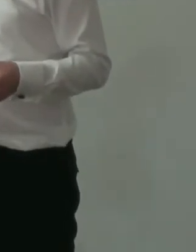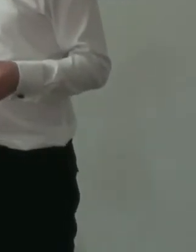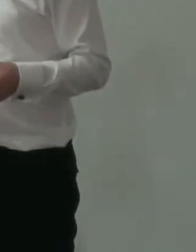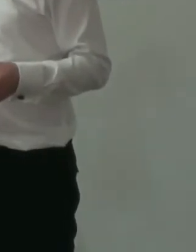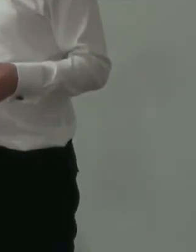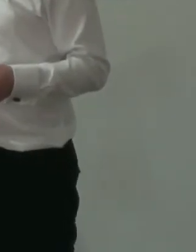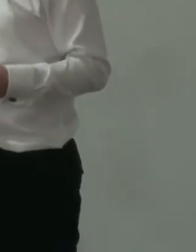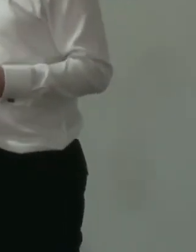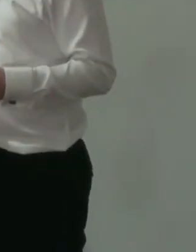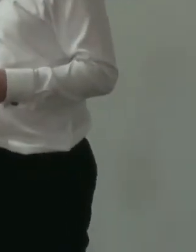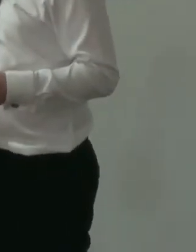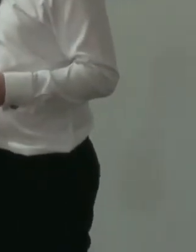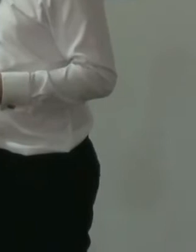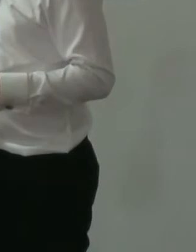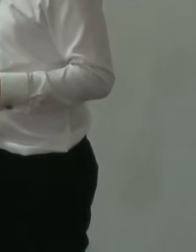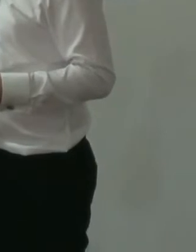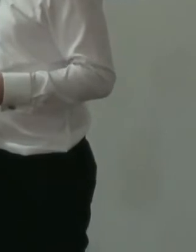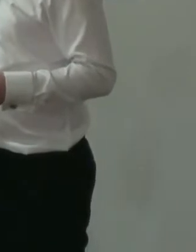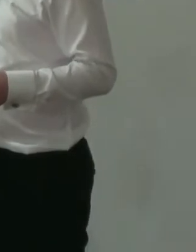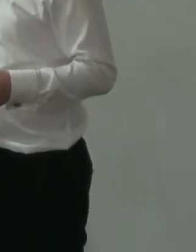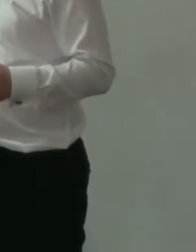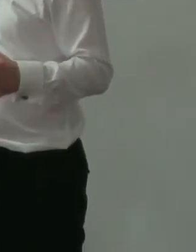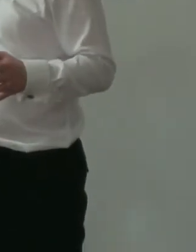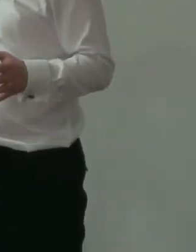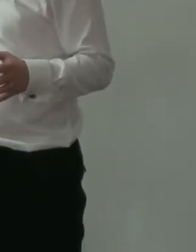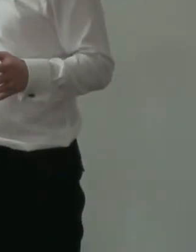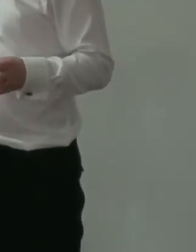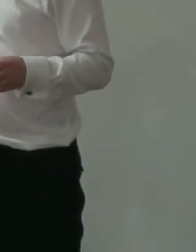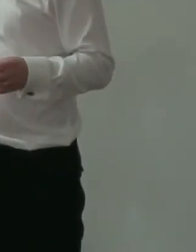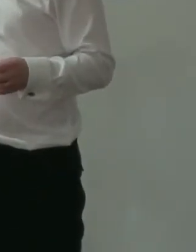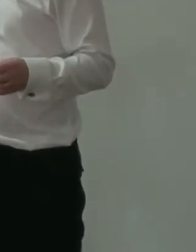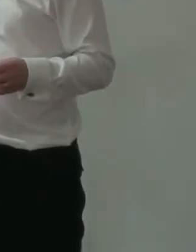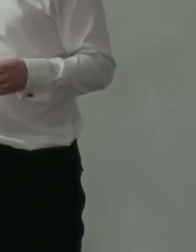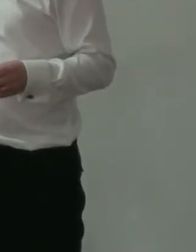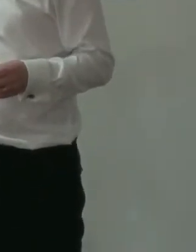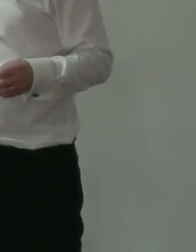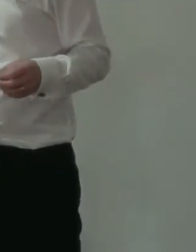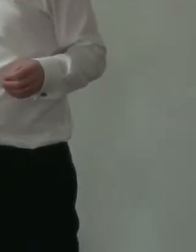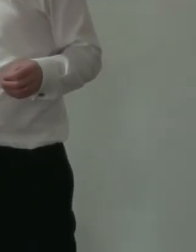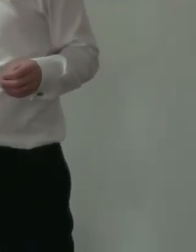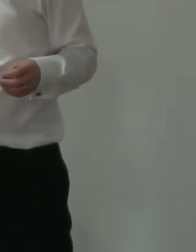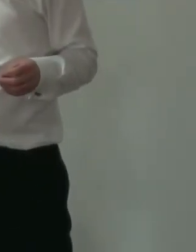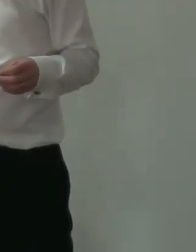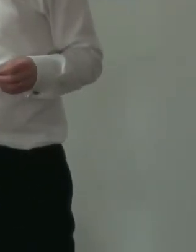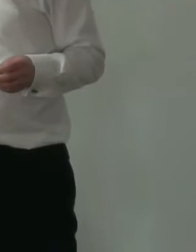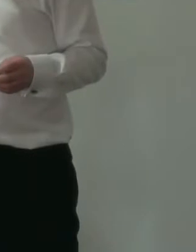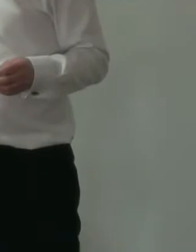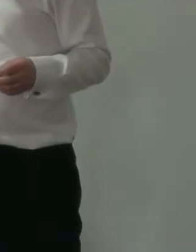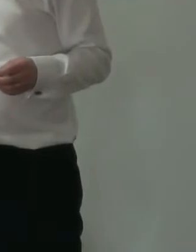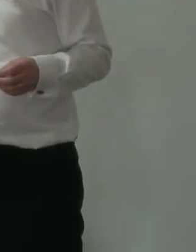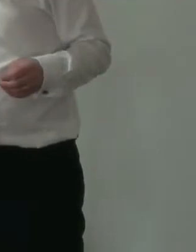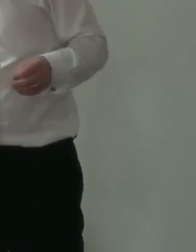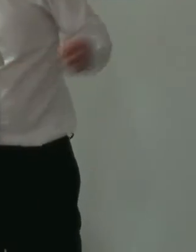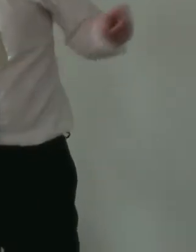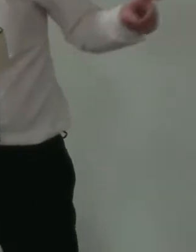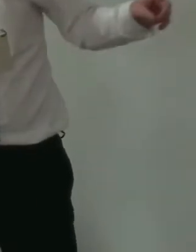are available if you want to grab us at all during the rest of the day. Feel free to come and ask us any questions. And